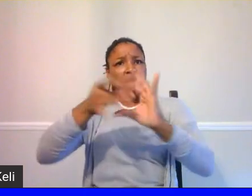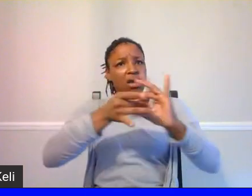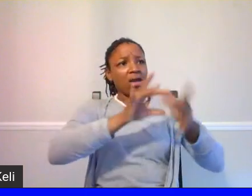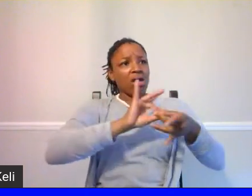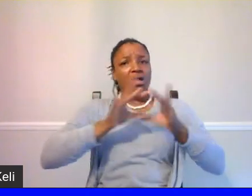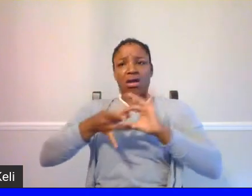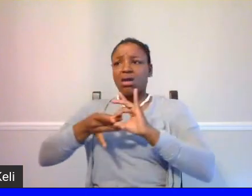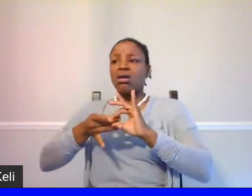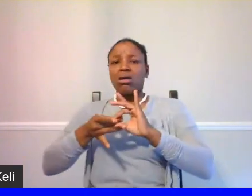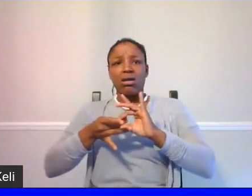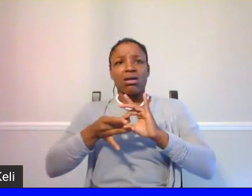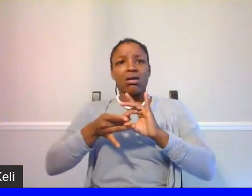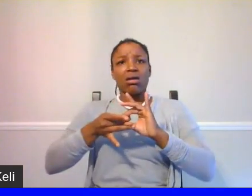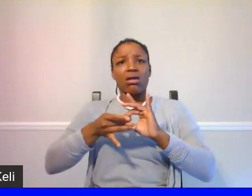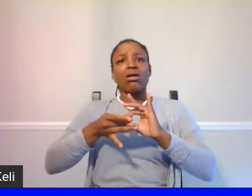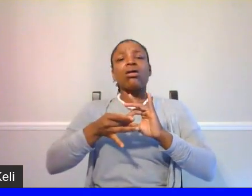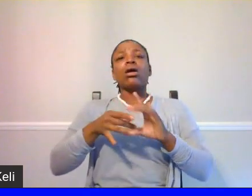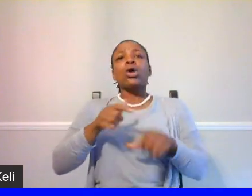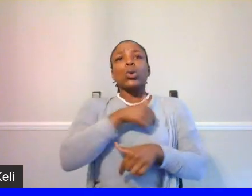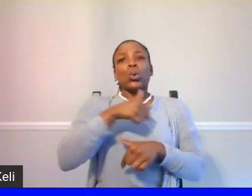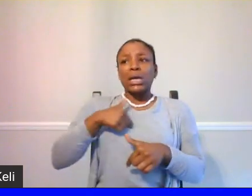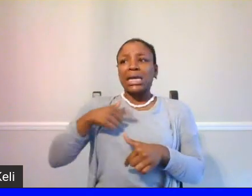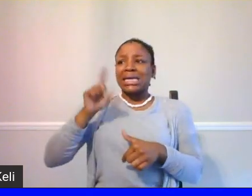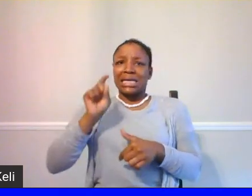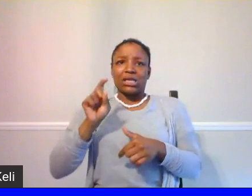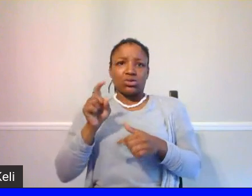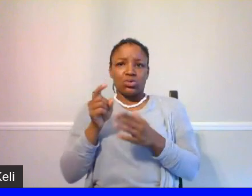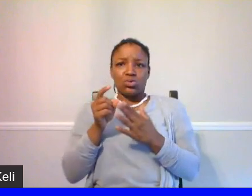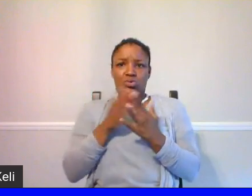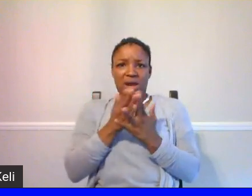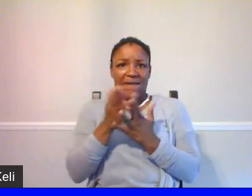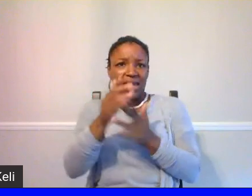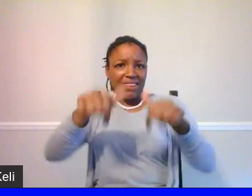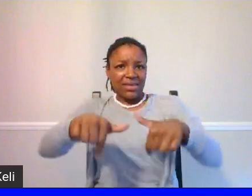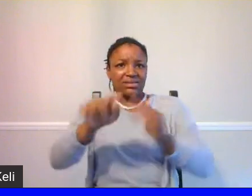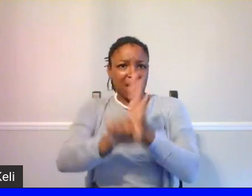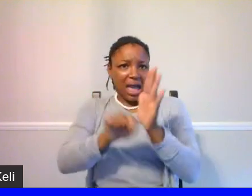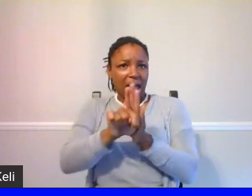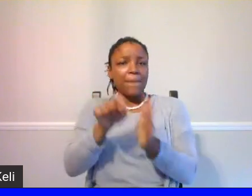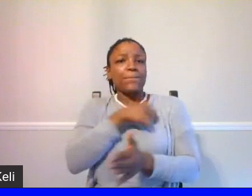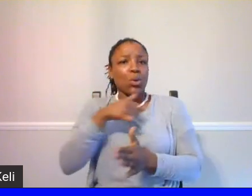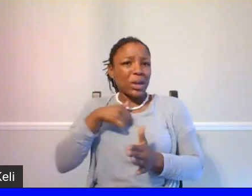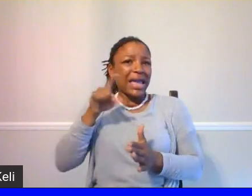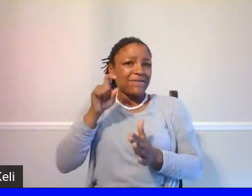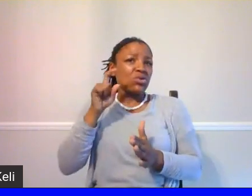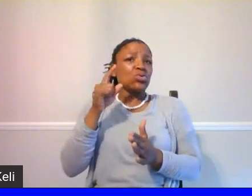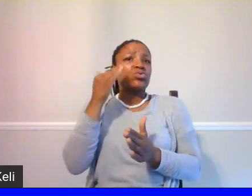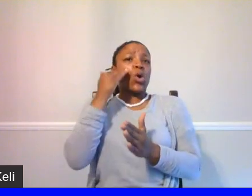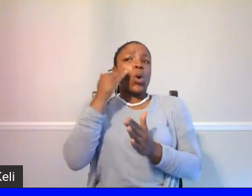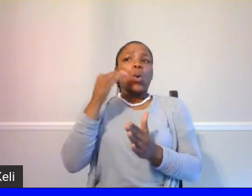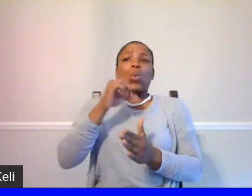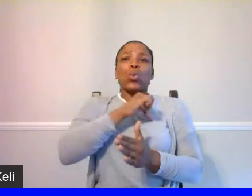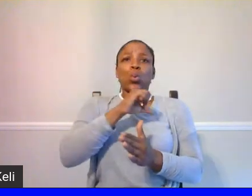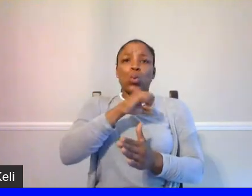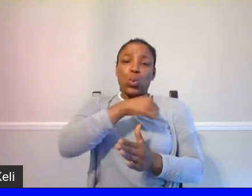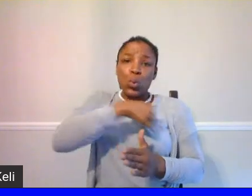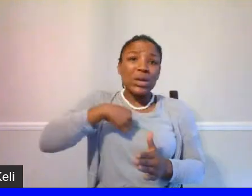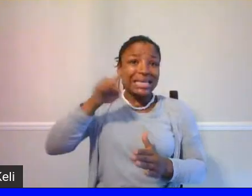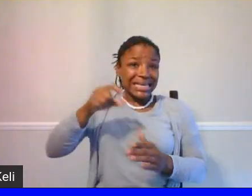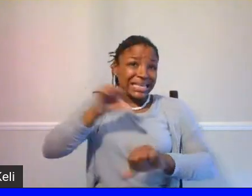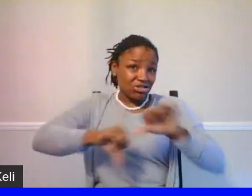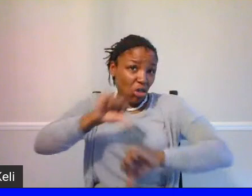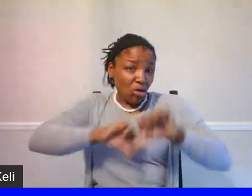this time. But Karen, I'm going to challenge you, because, you know, what we haven't done yet is share